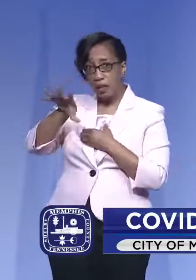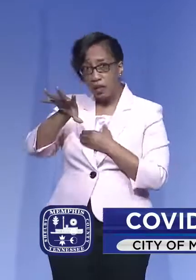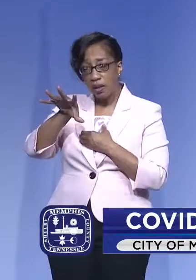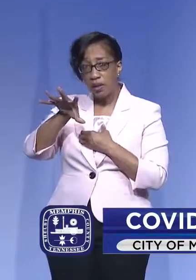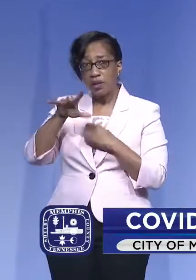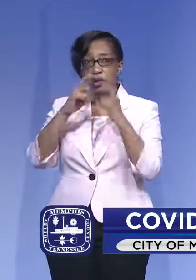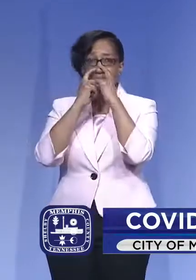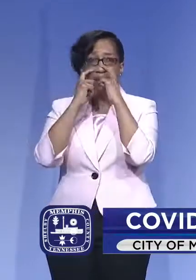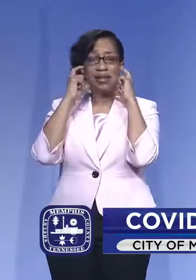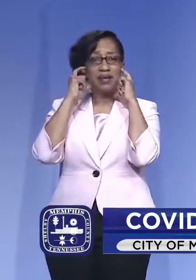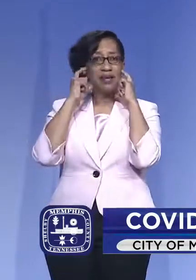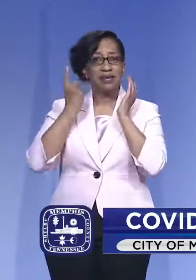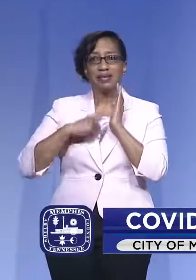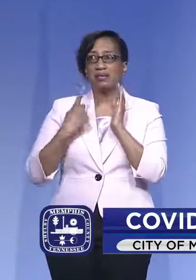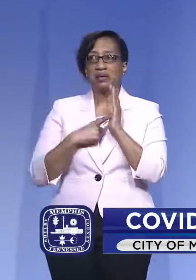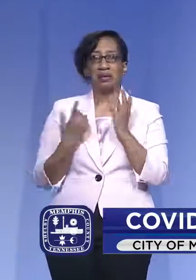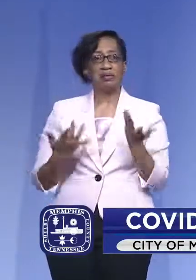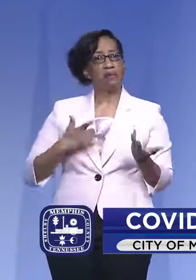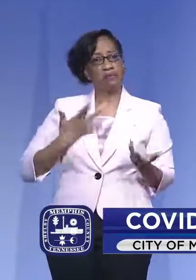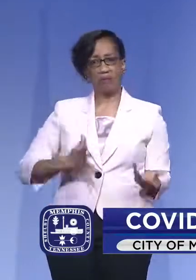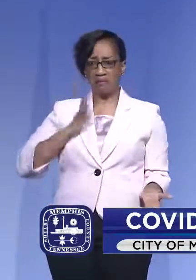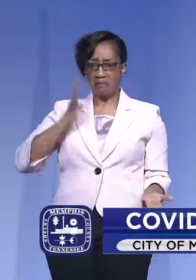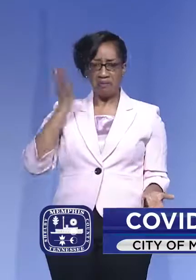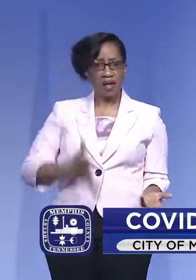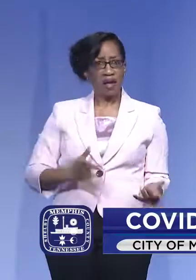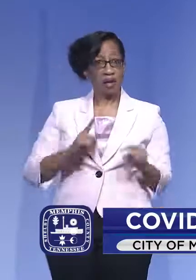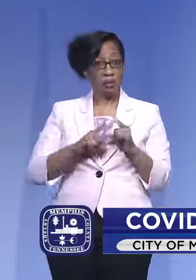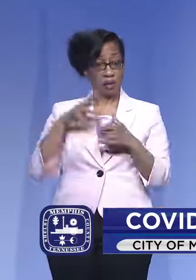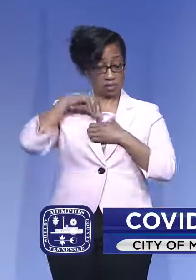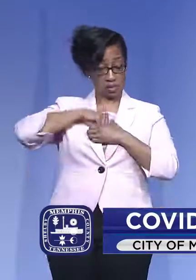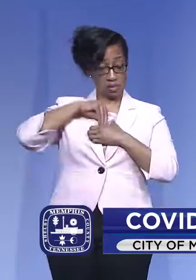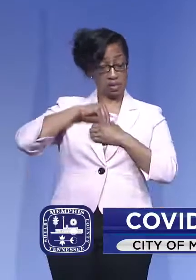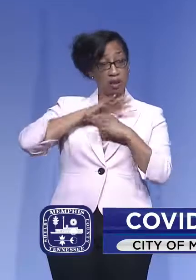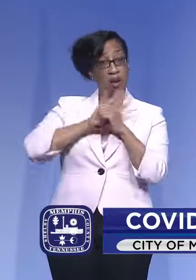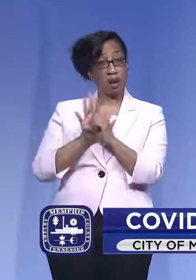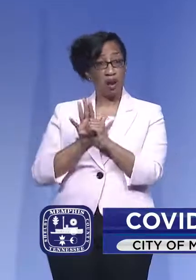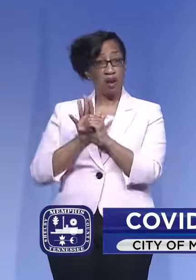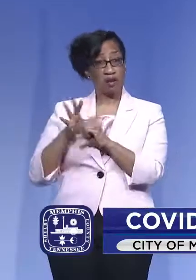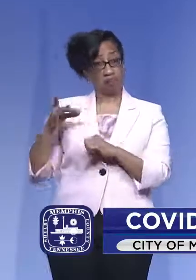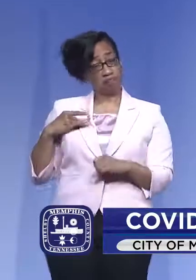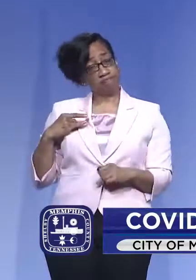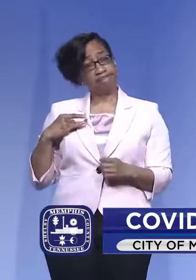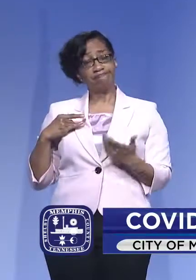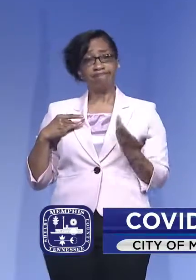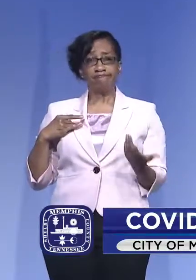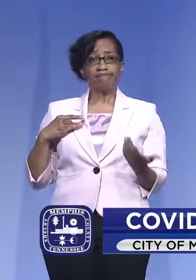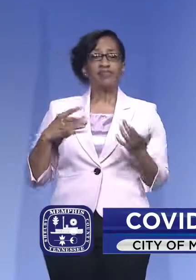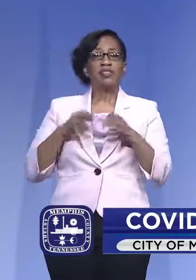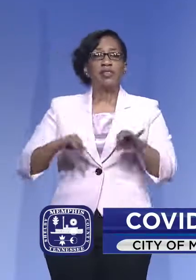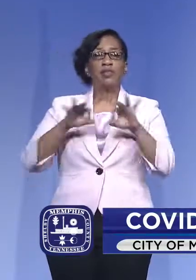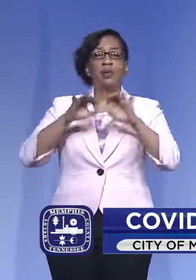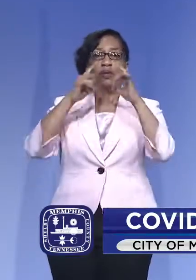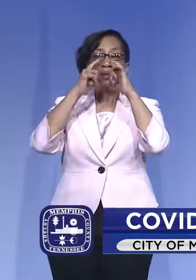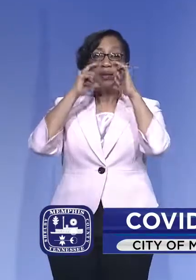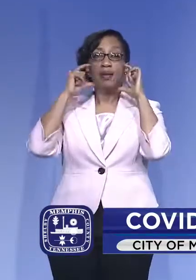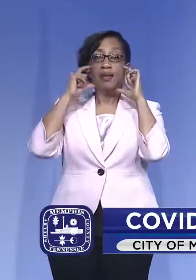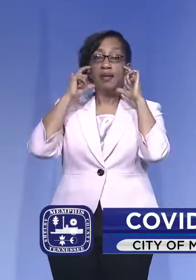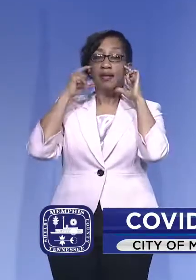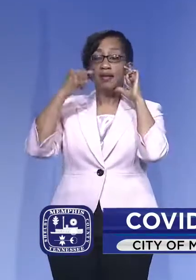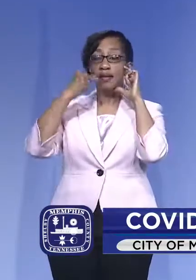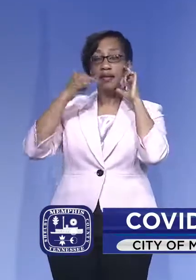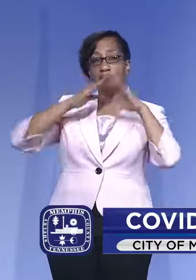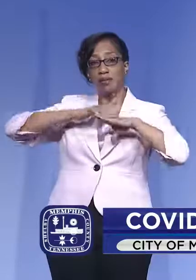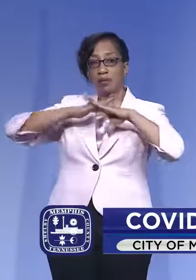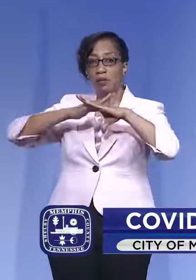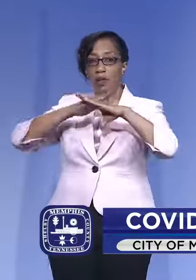are, because we're not feeling the symptoms yet. So we continue to recommend all of these measures. Those are the things we've been